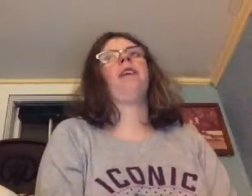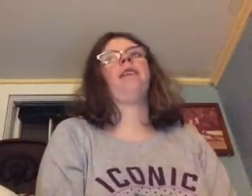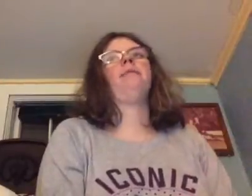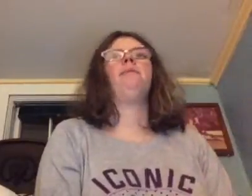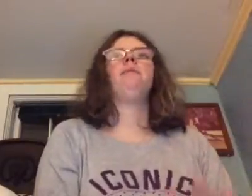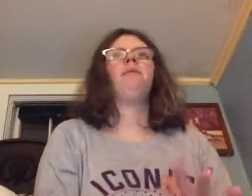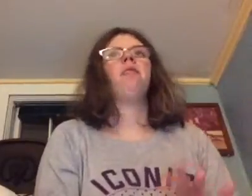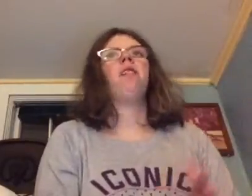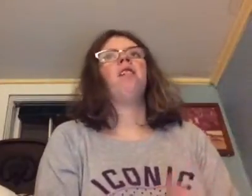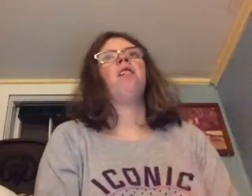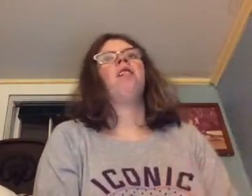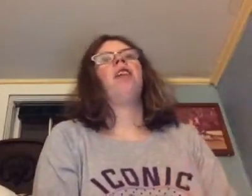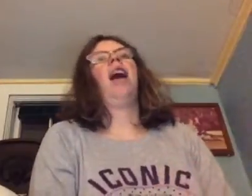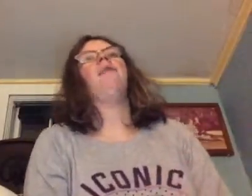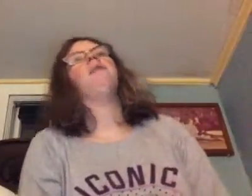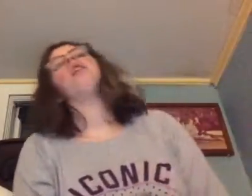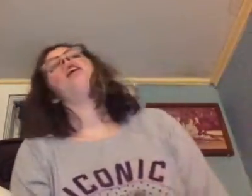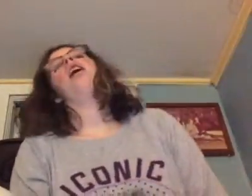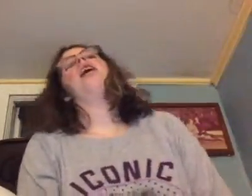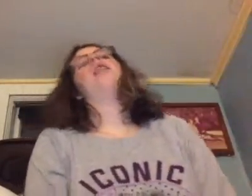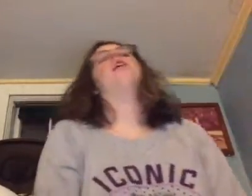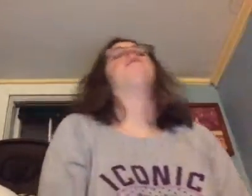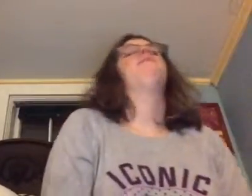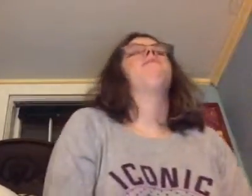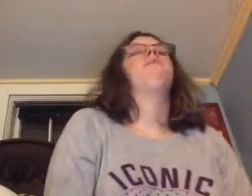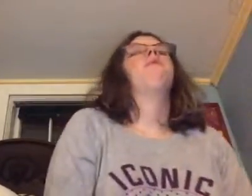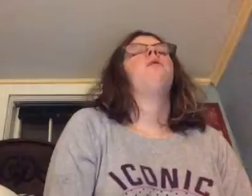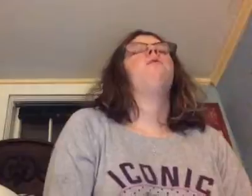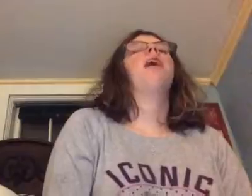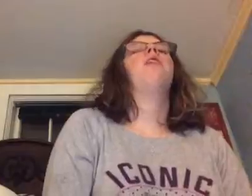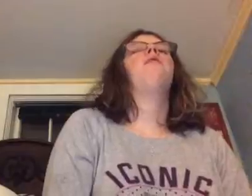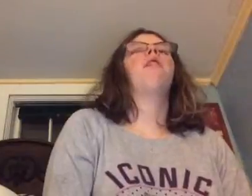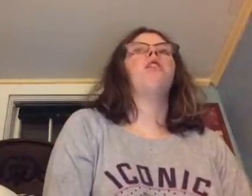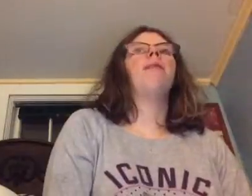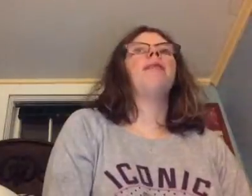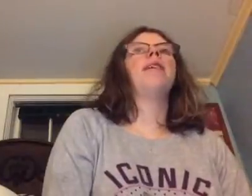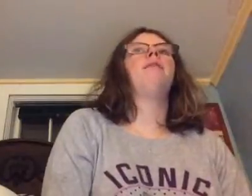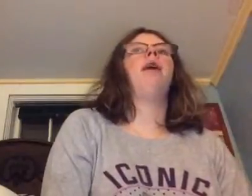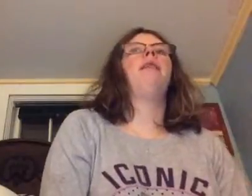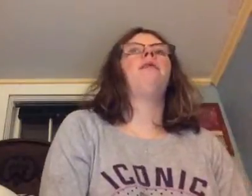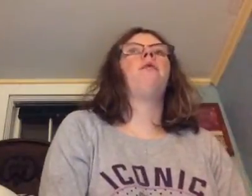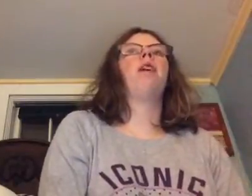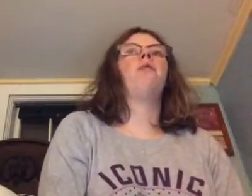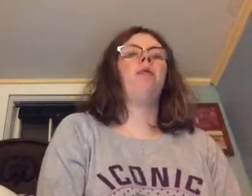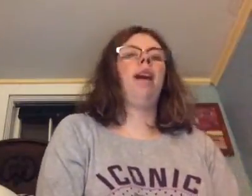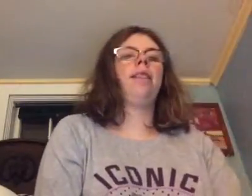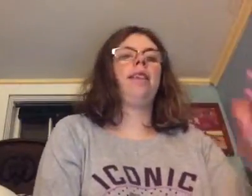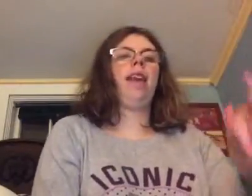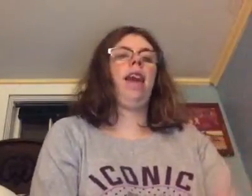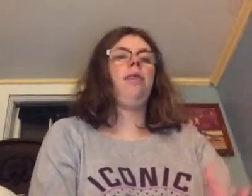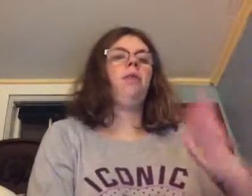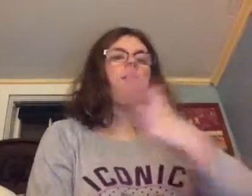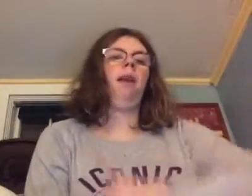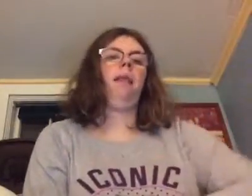like, yeah. And we had a good friendship until about 11th grade, so it lasted 8th to about